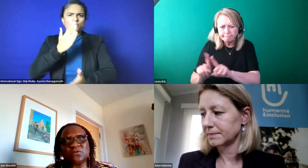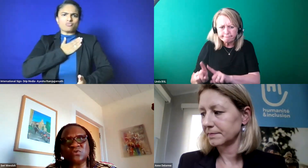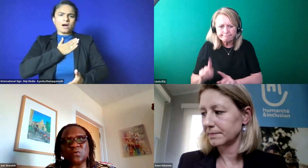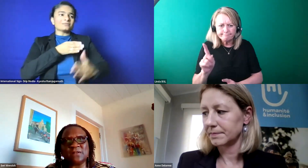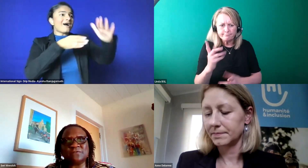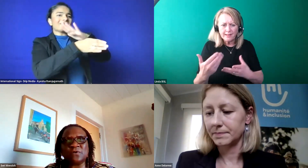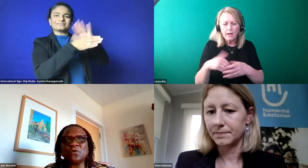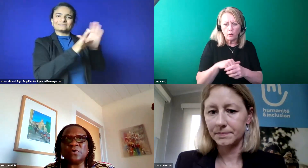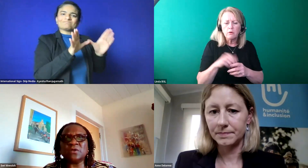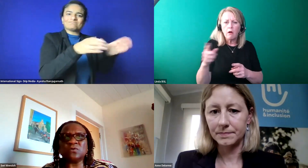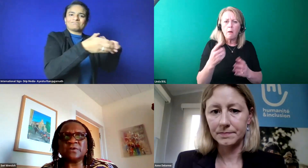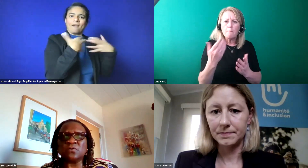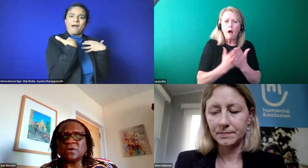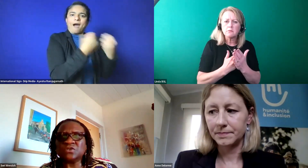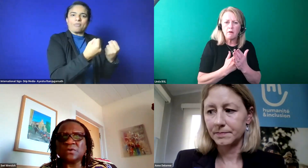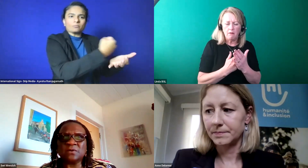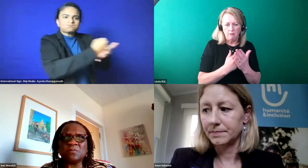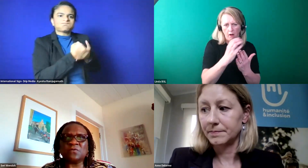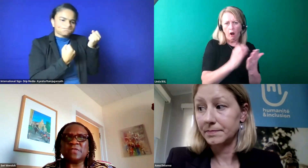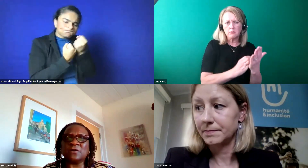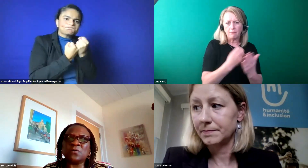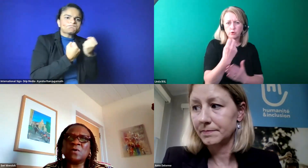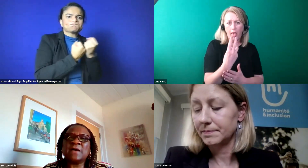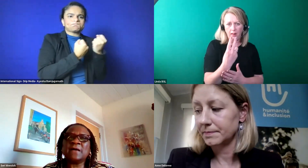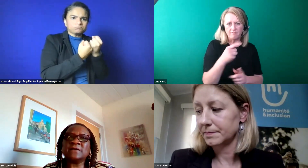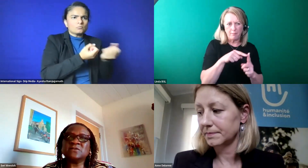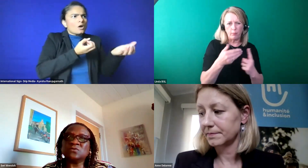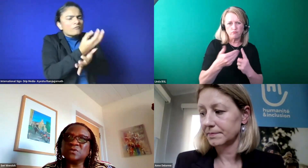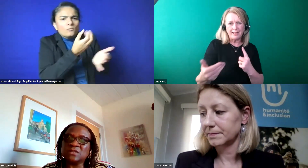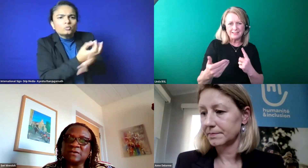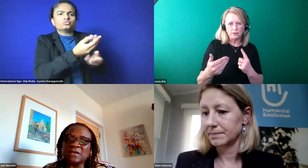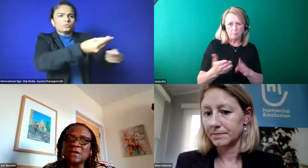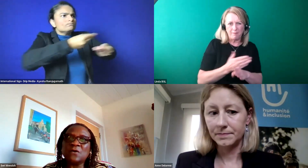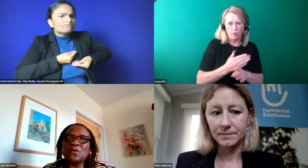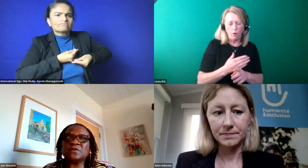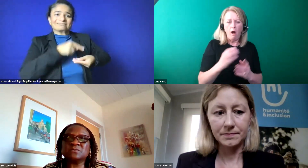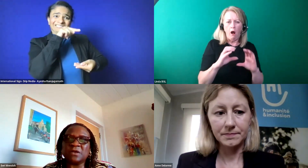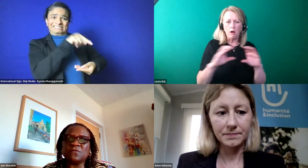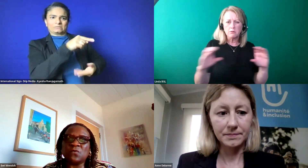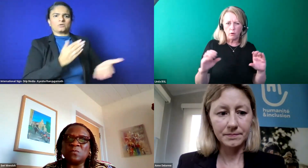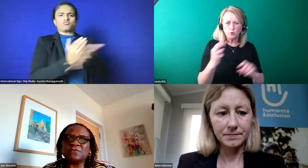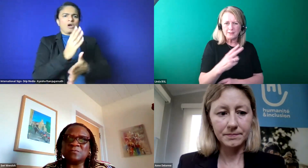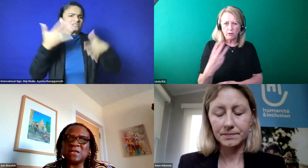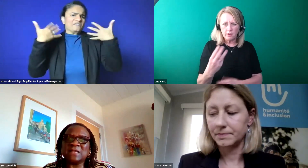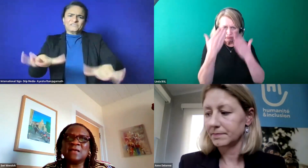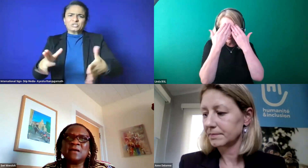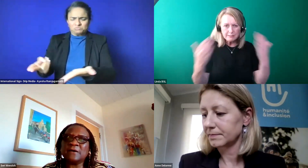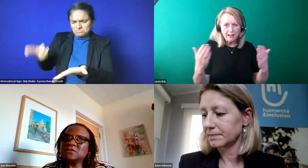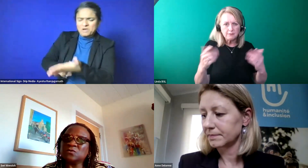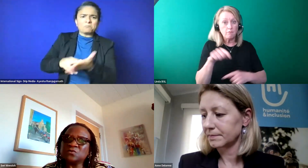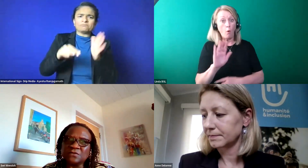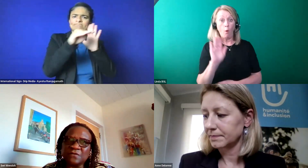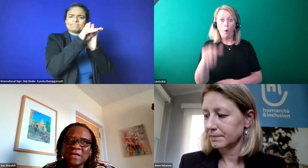including Article 12 on equal recognition before the law, Article 23 on respect for home and